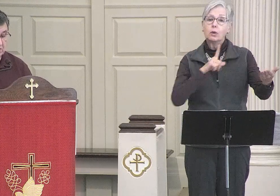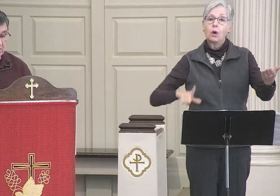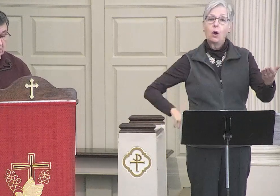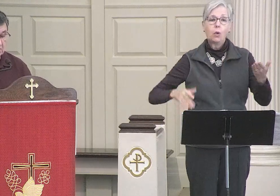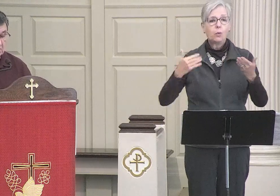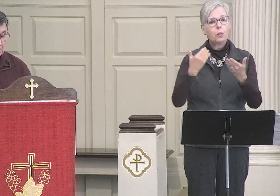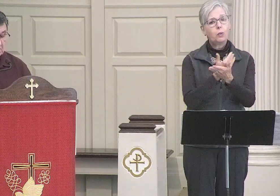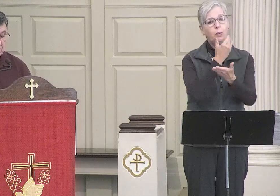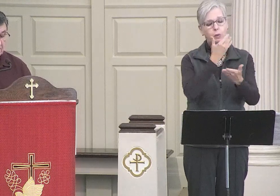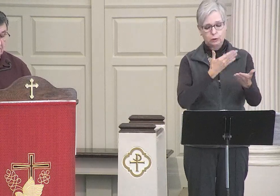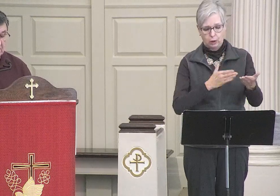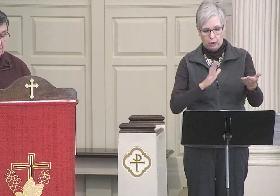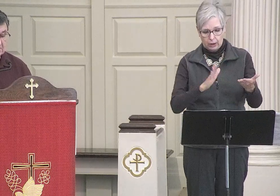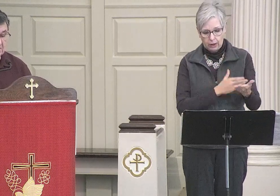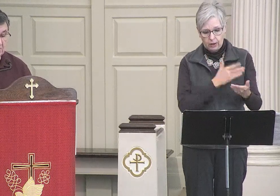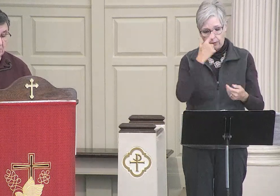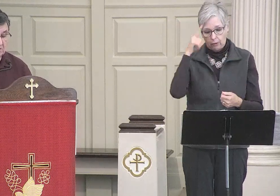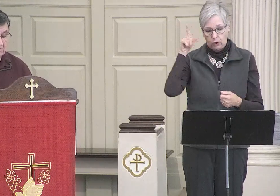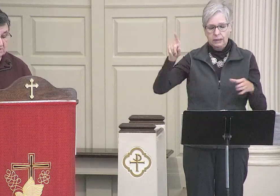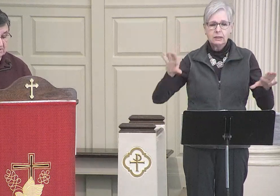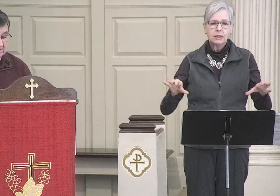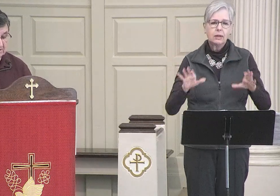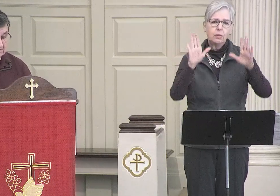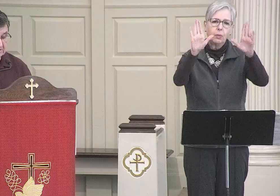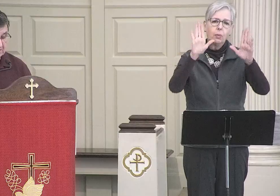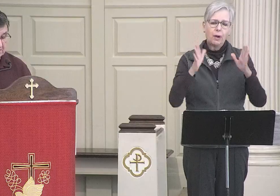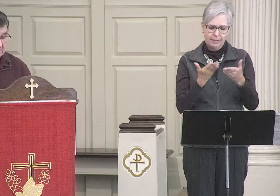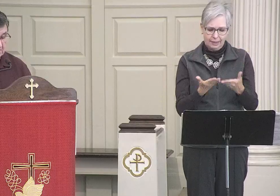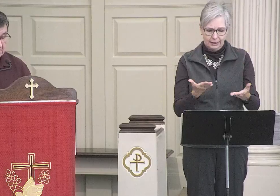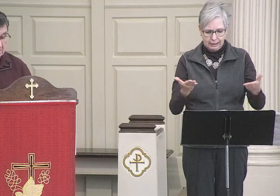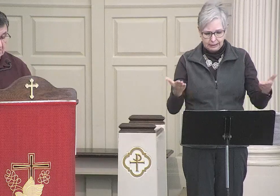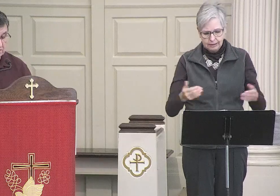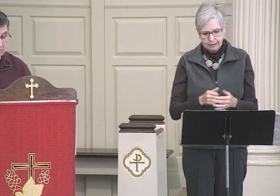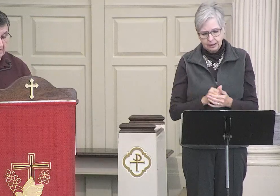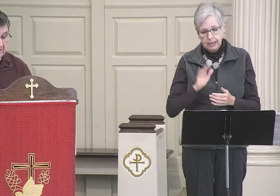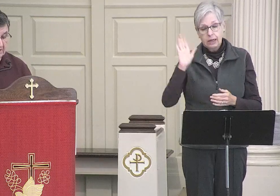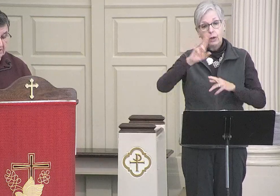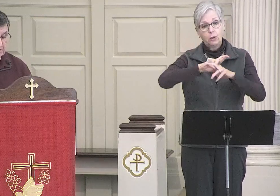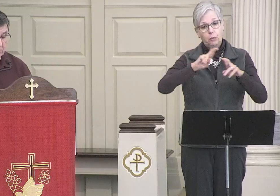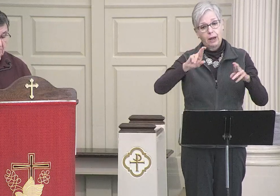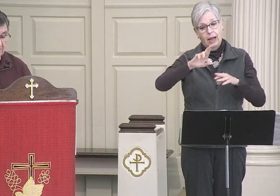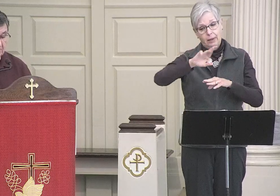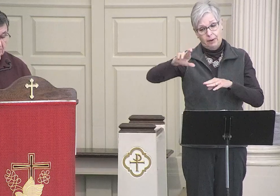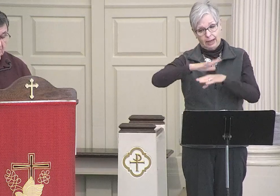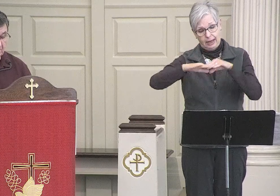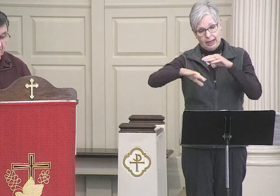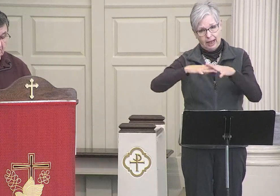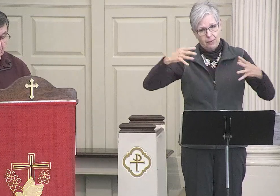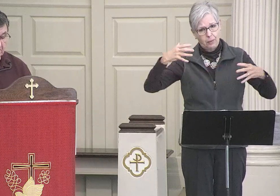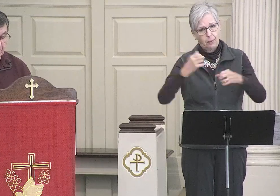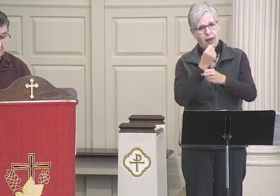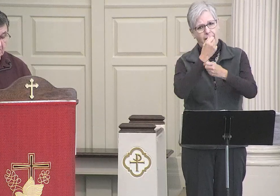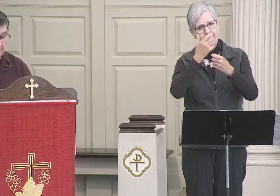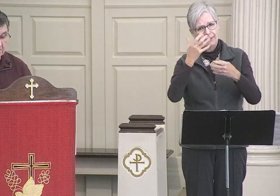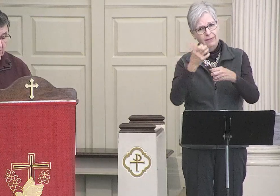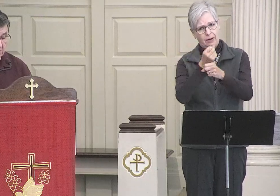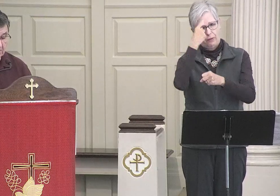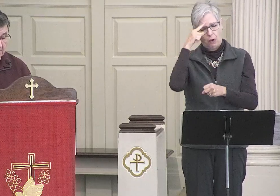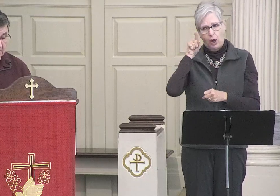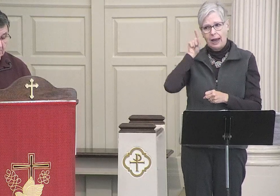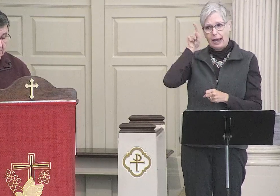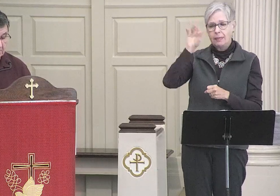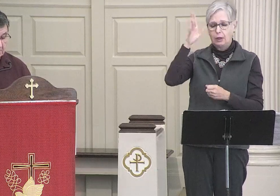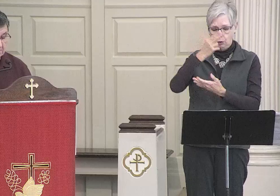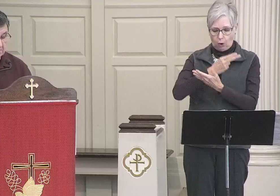new song, for he has done wondrous deeds. His right hand has won victory for him, his